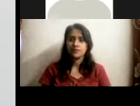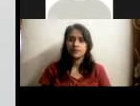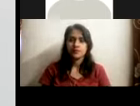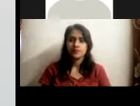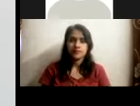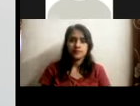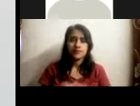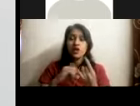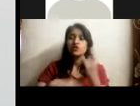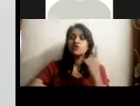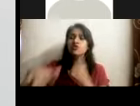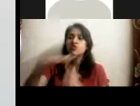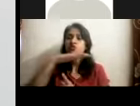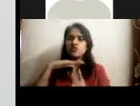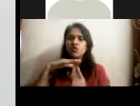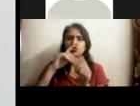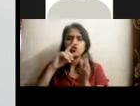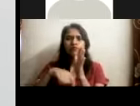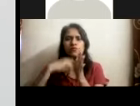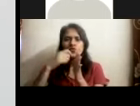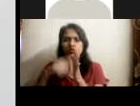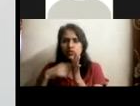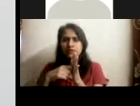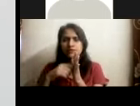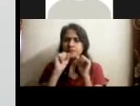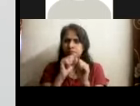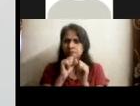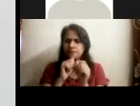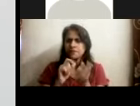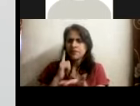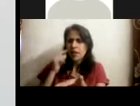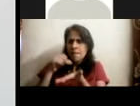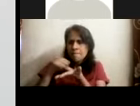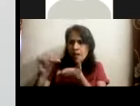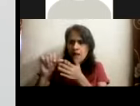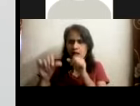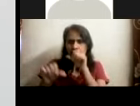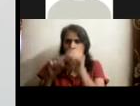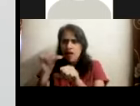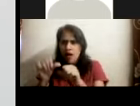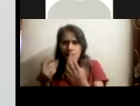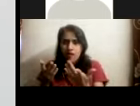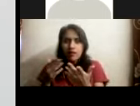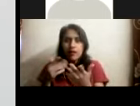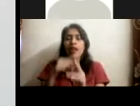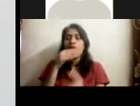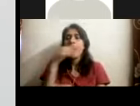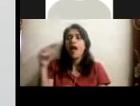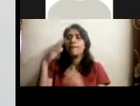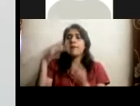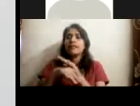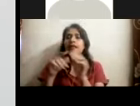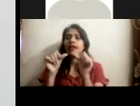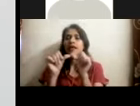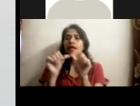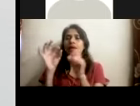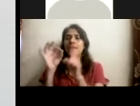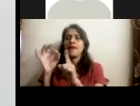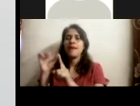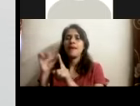the social impact of any project which is being implemented, then it comes under the applied form of research.